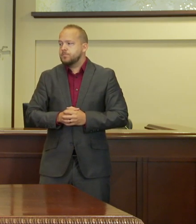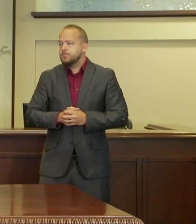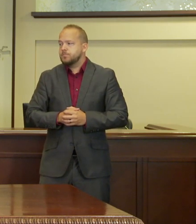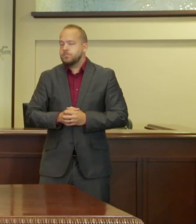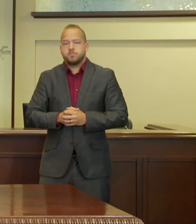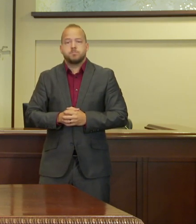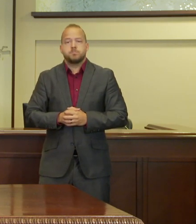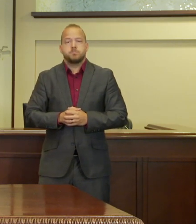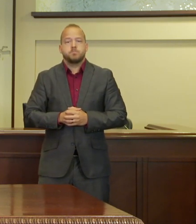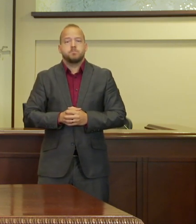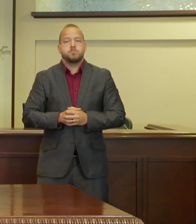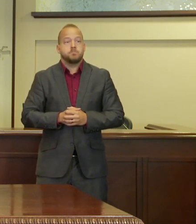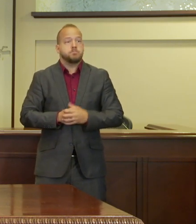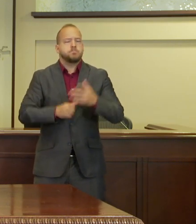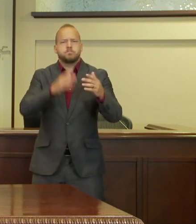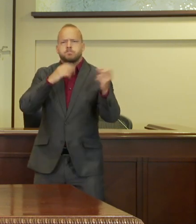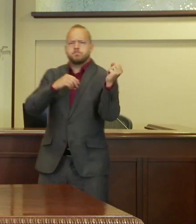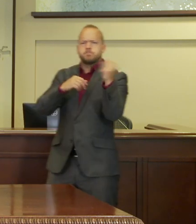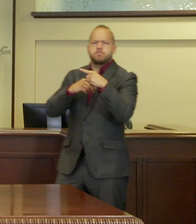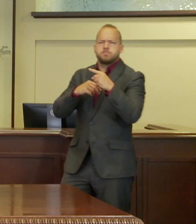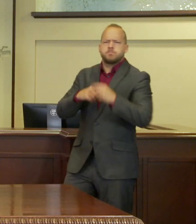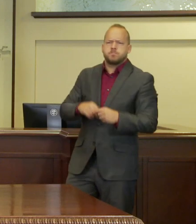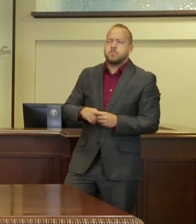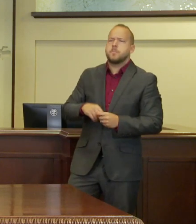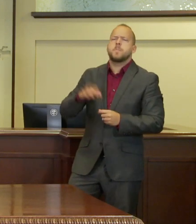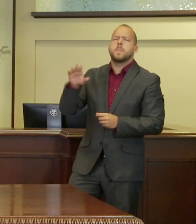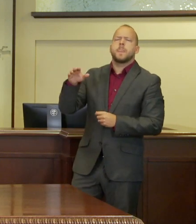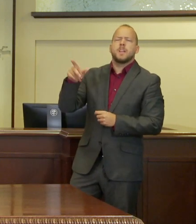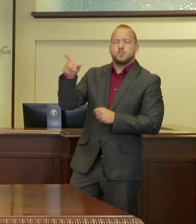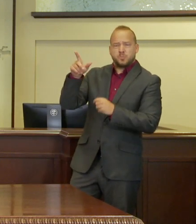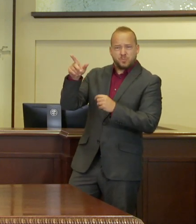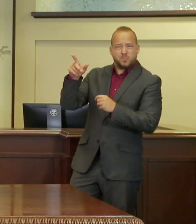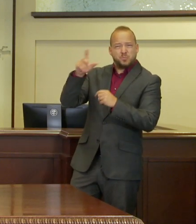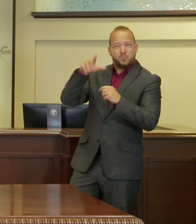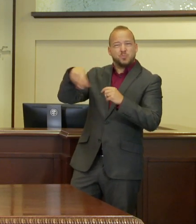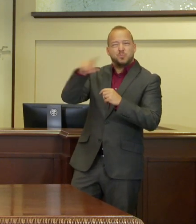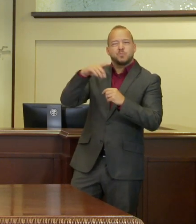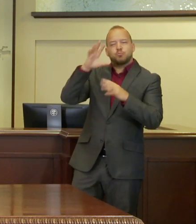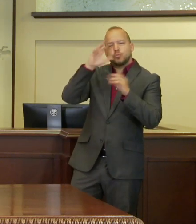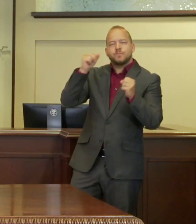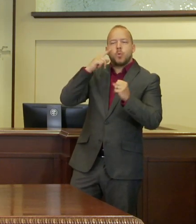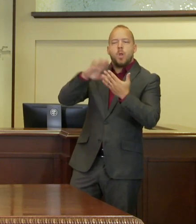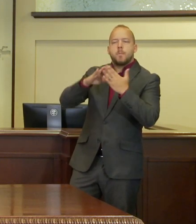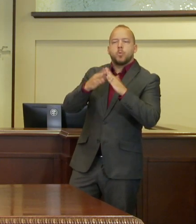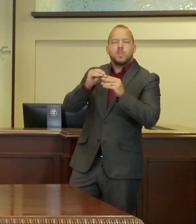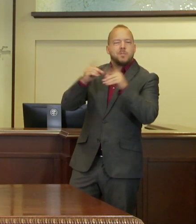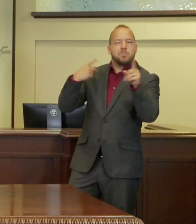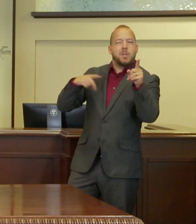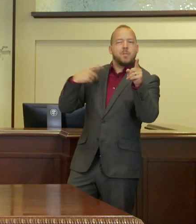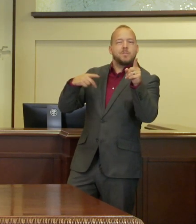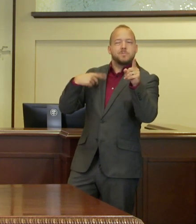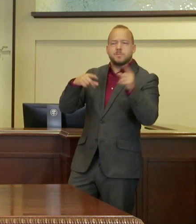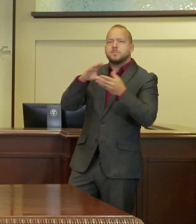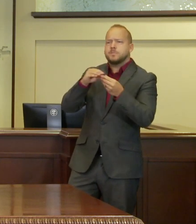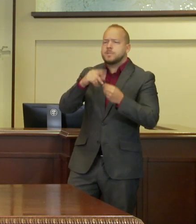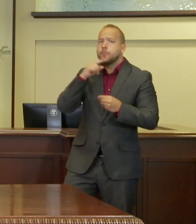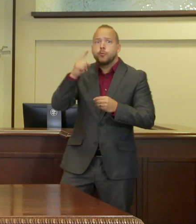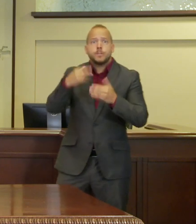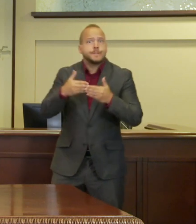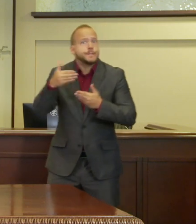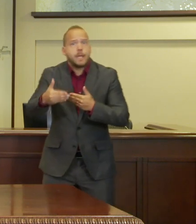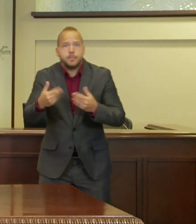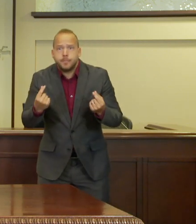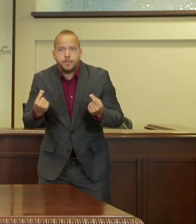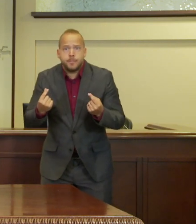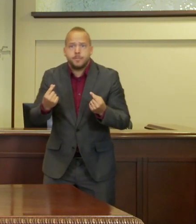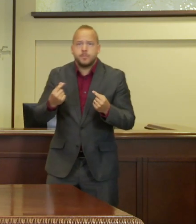Hi, Mayor Wheeler. KBOO here. The president of the City Council in Minneapolis today said they're taking the first steps to dismantle the police department